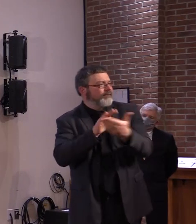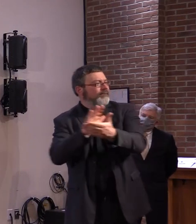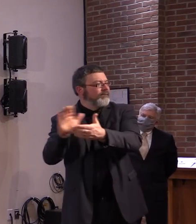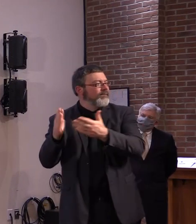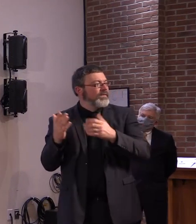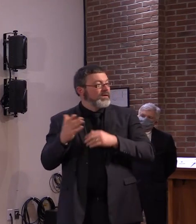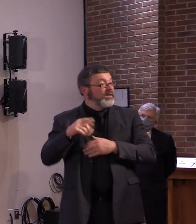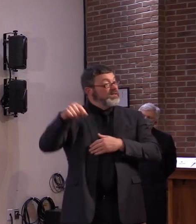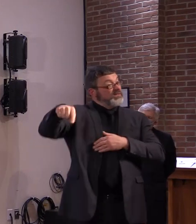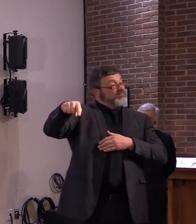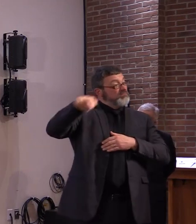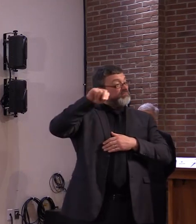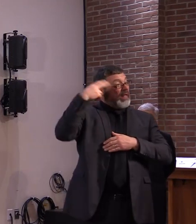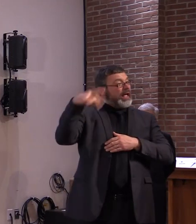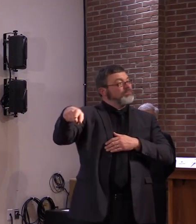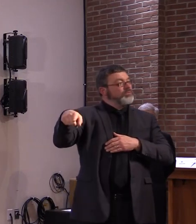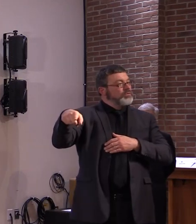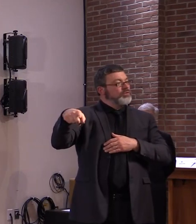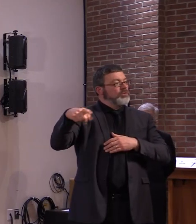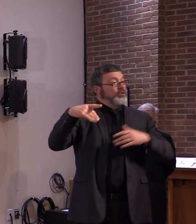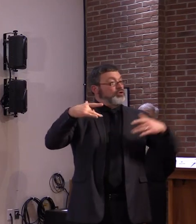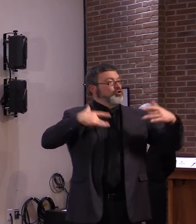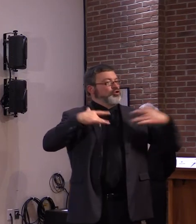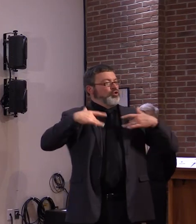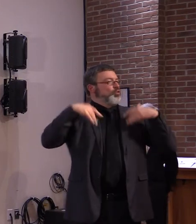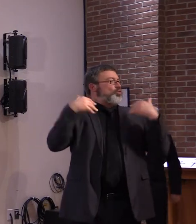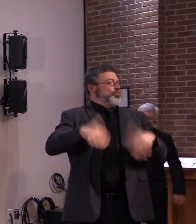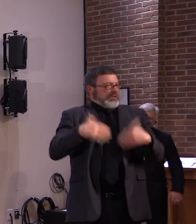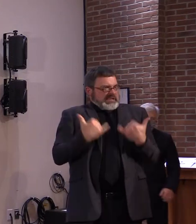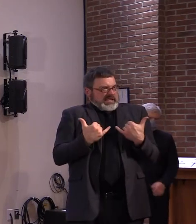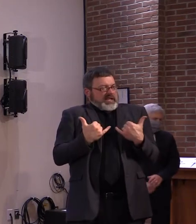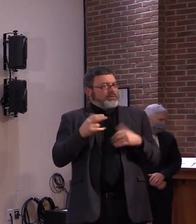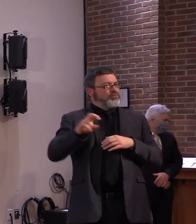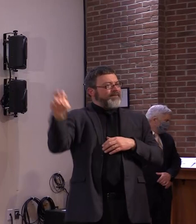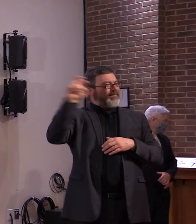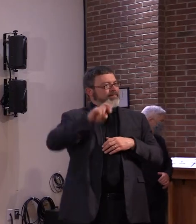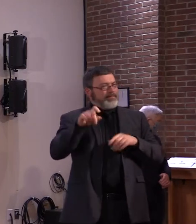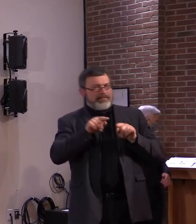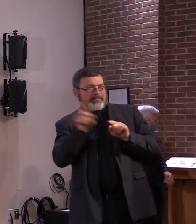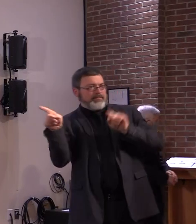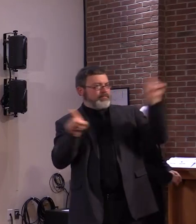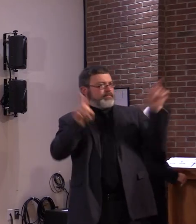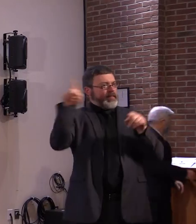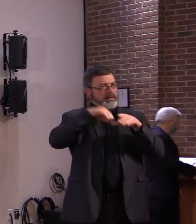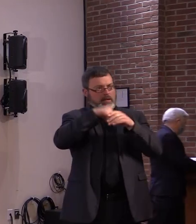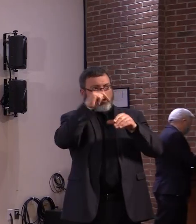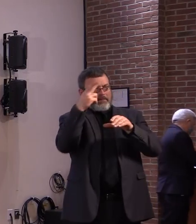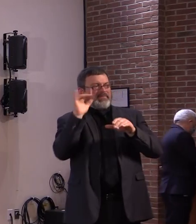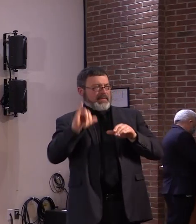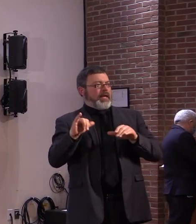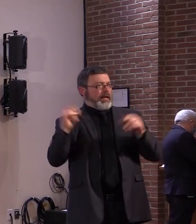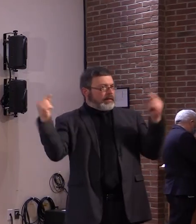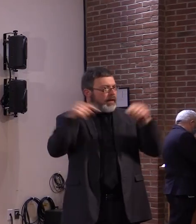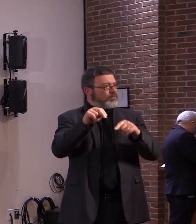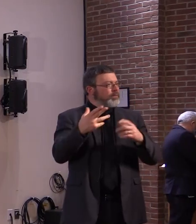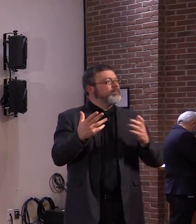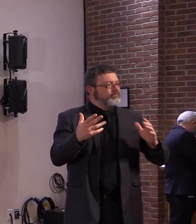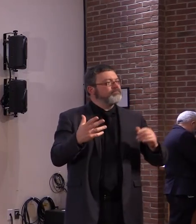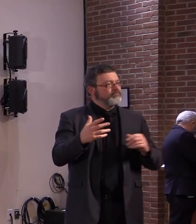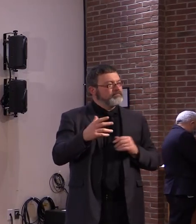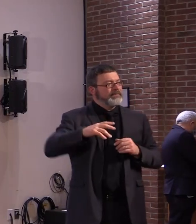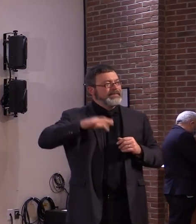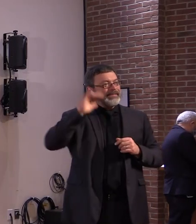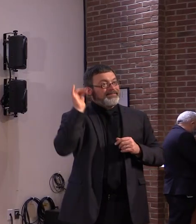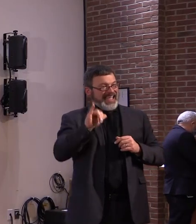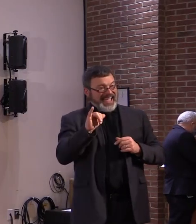recently concerned about travel as perhaps part of the mix of what's created their increase in numbers, but